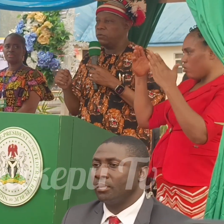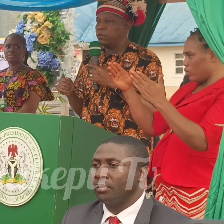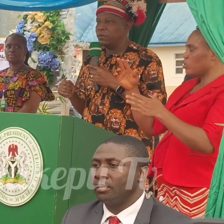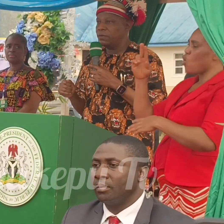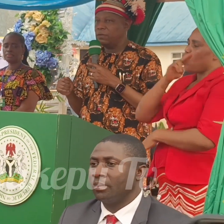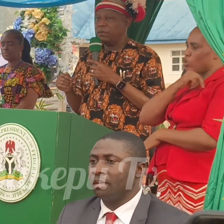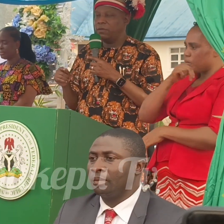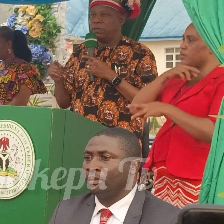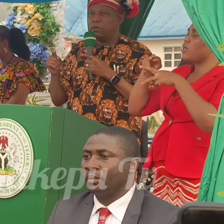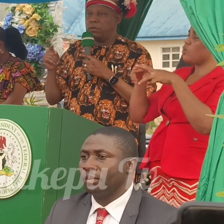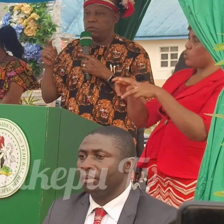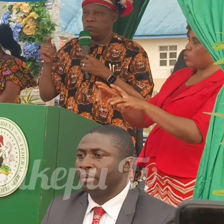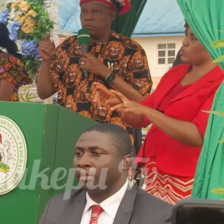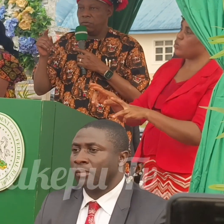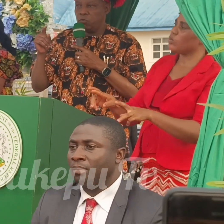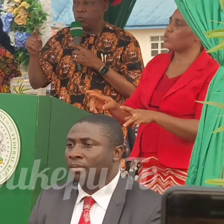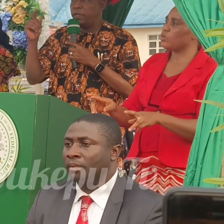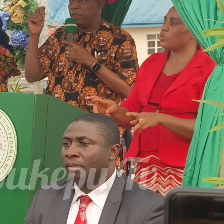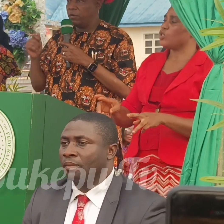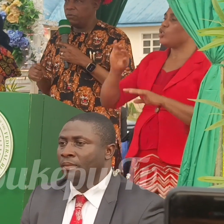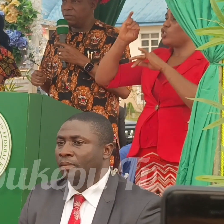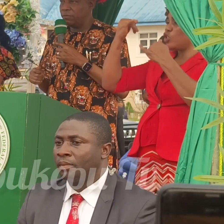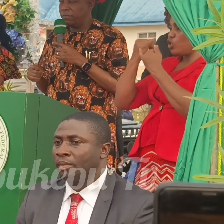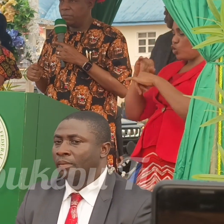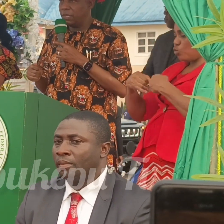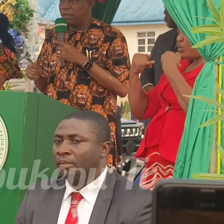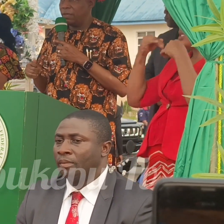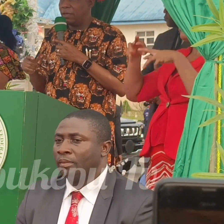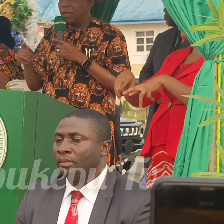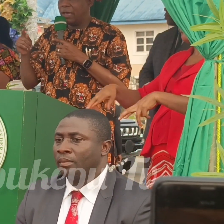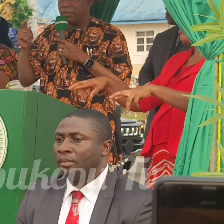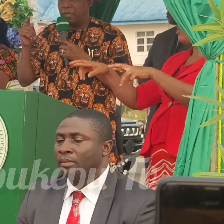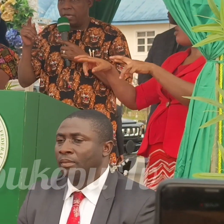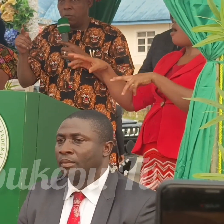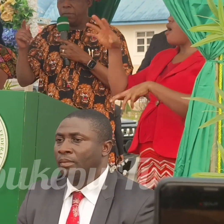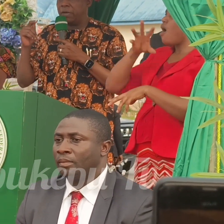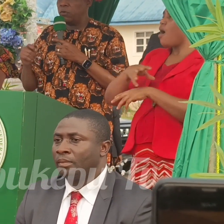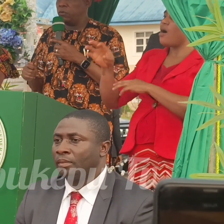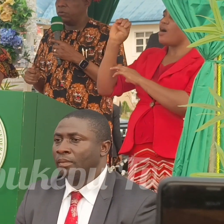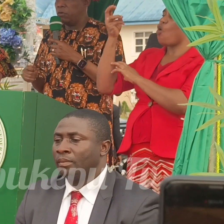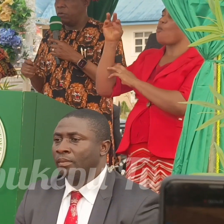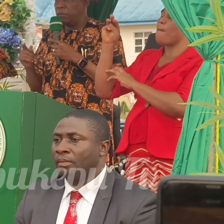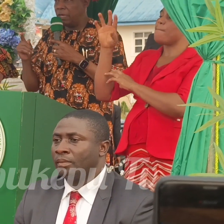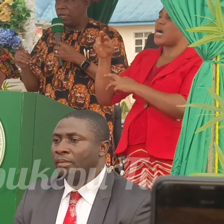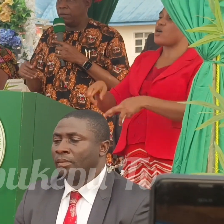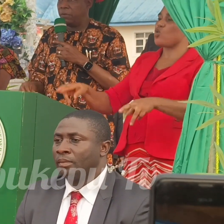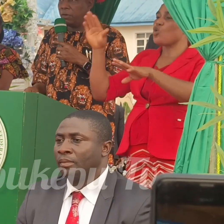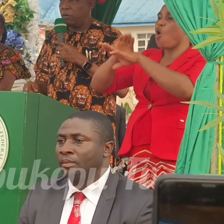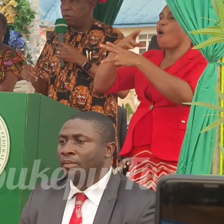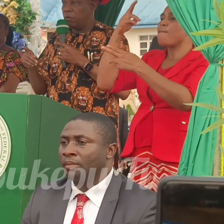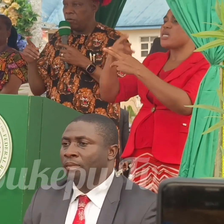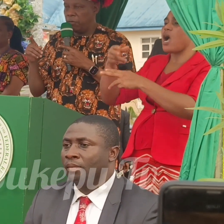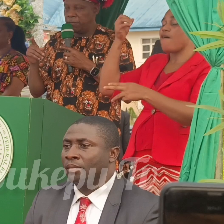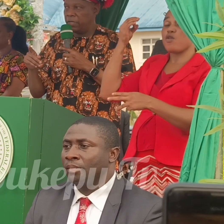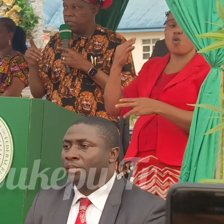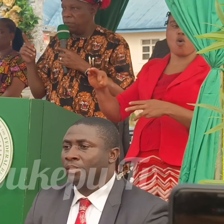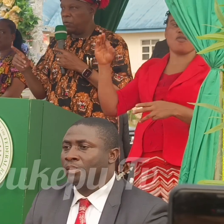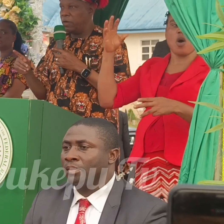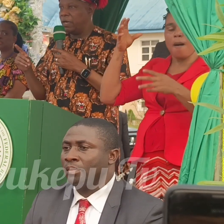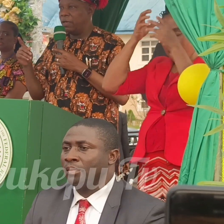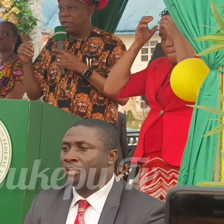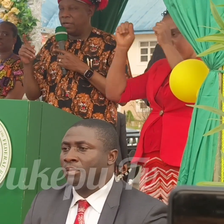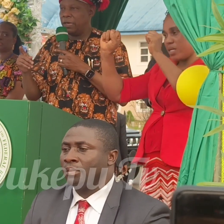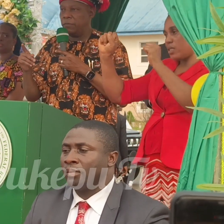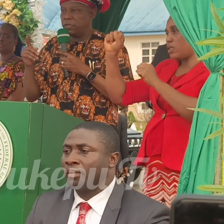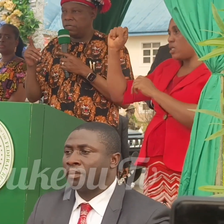Road, the Jubilee Road, and the Emova Road on behalf of President